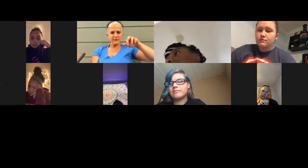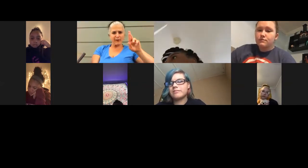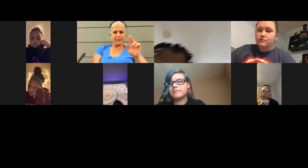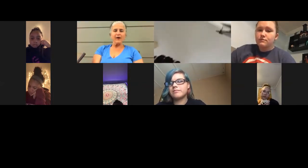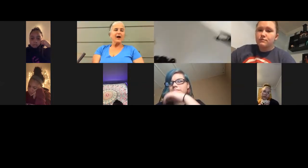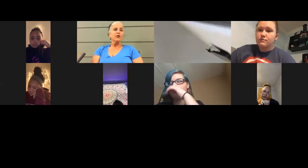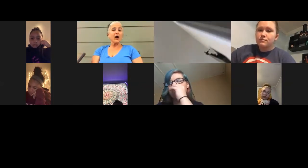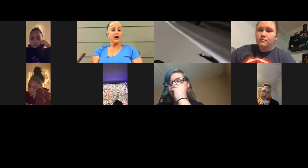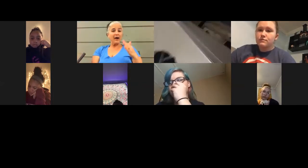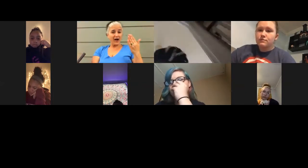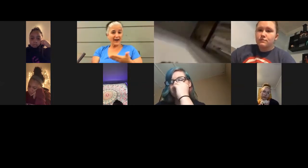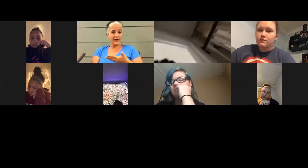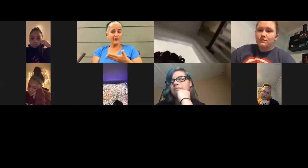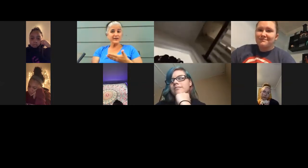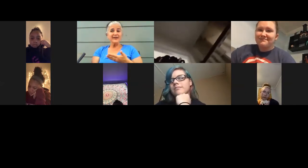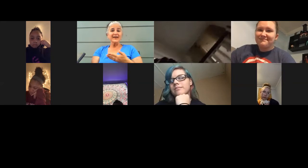rapper, so just be rapper,